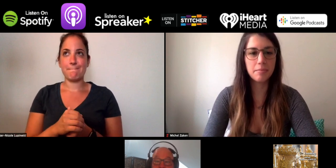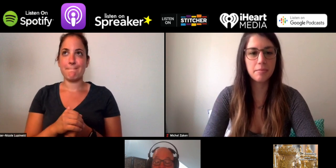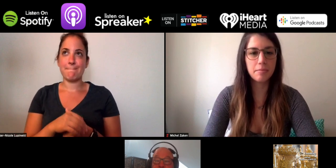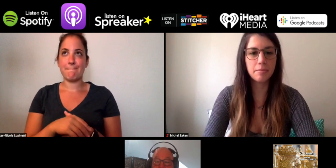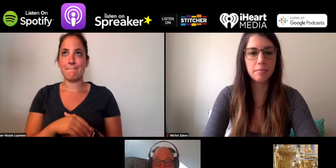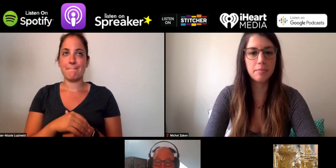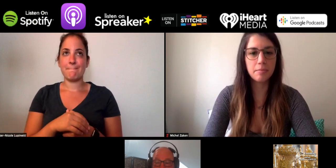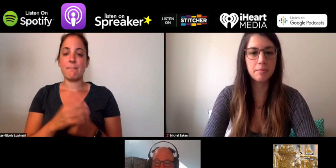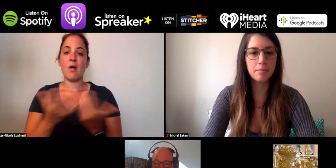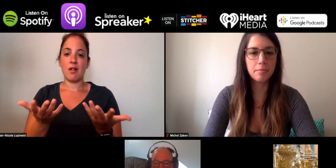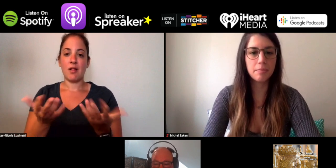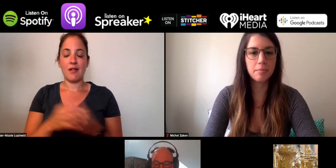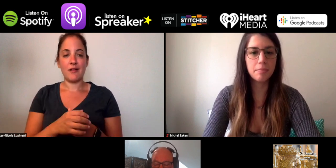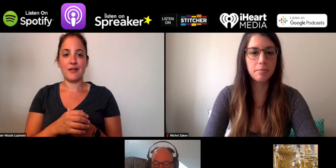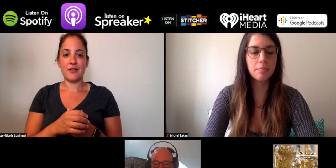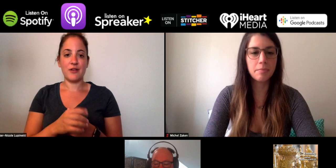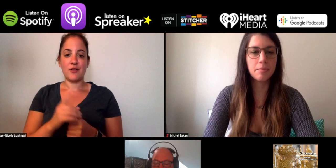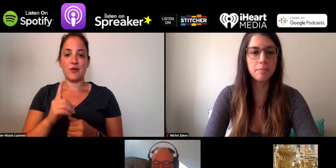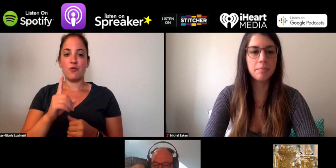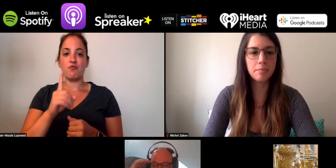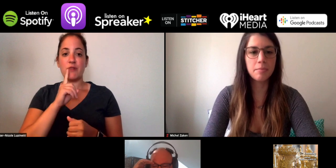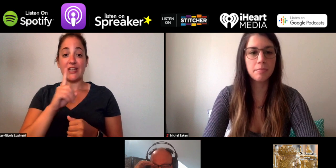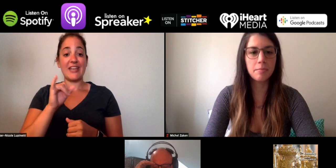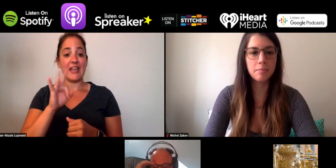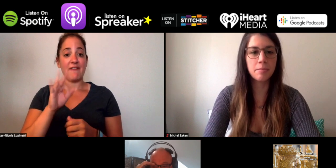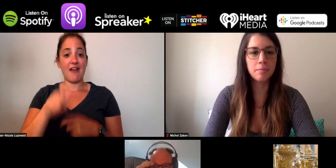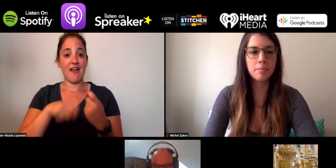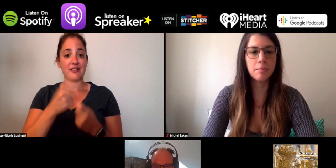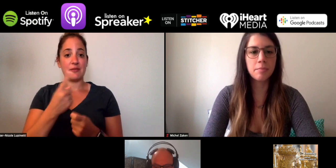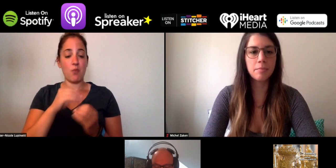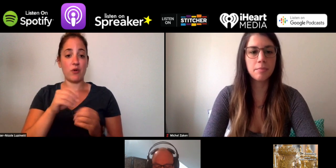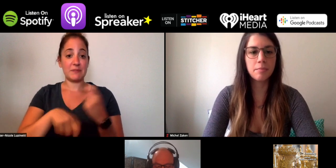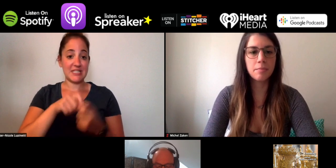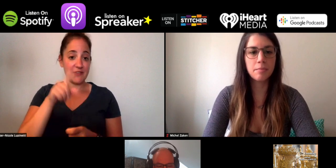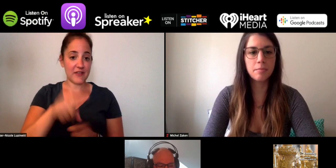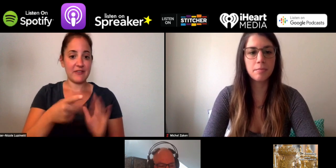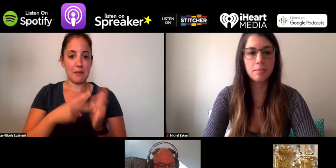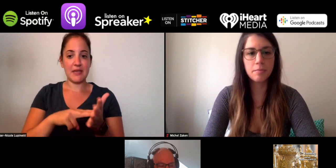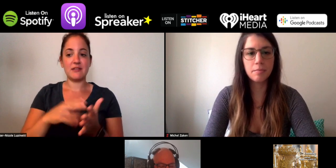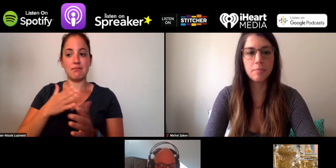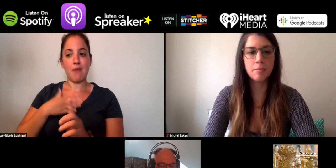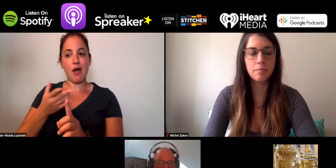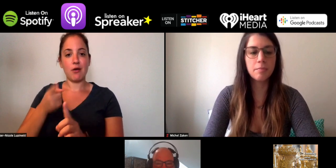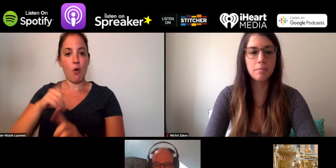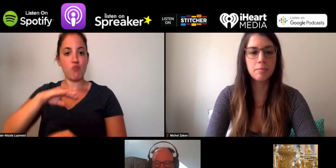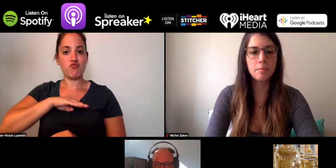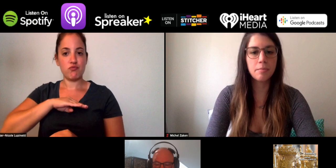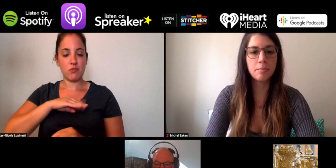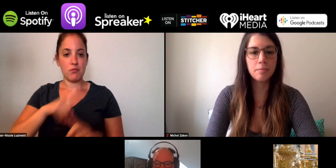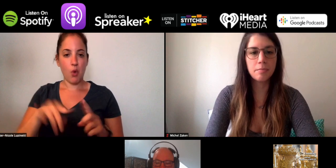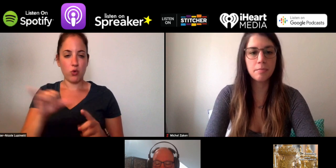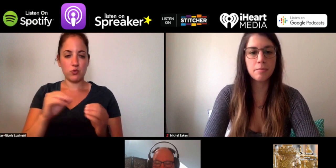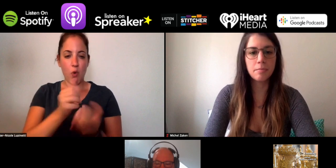well, ideally gets towards what I'm looking for. But also, some guests seem to imply that it's helpful for